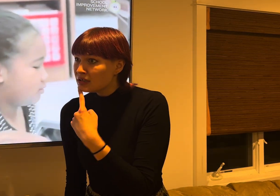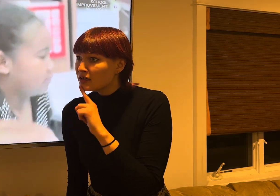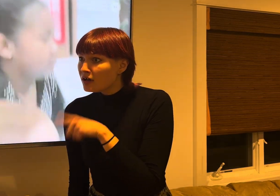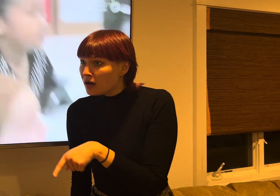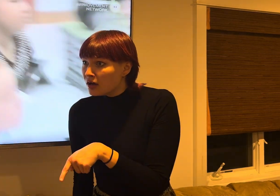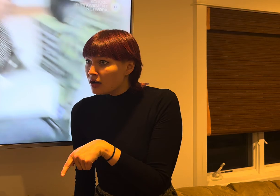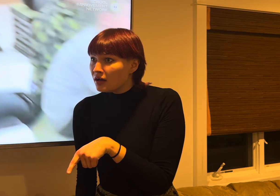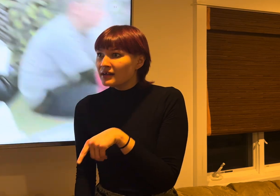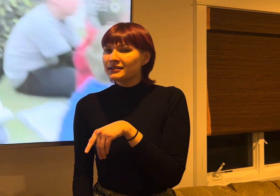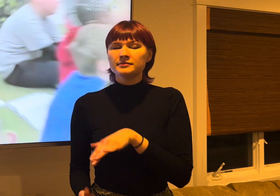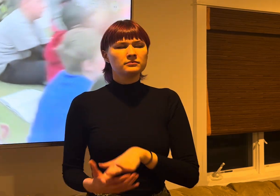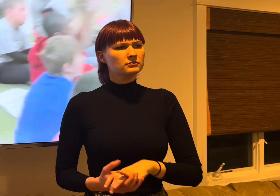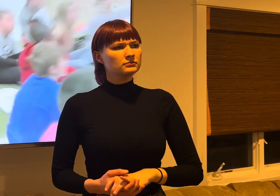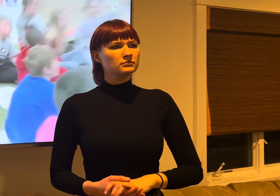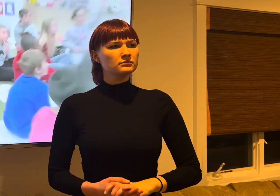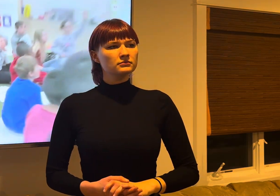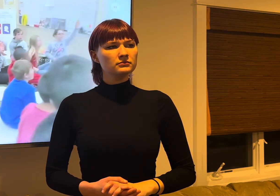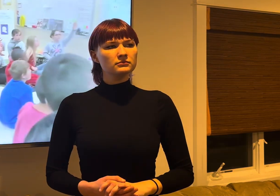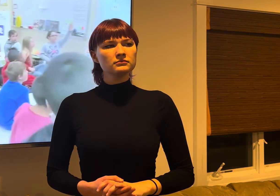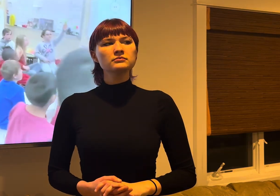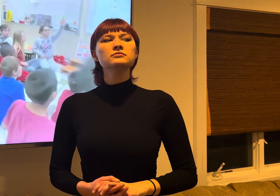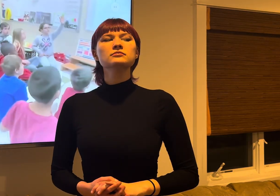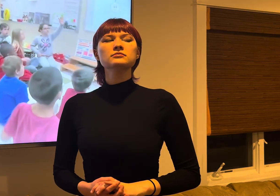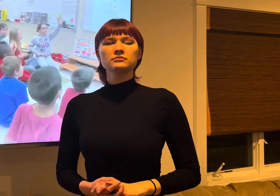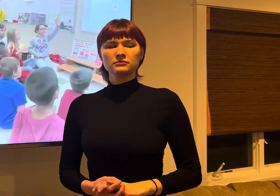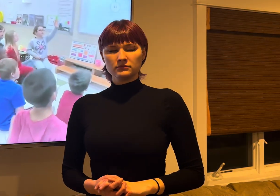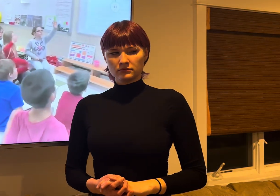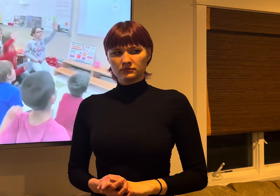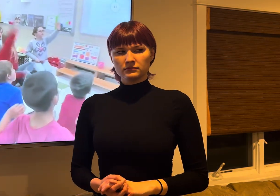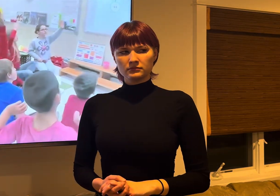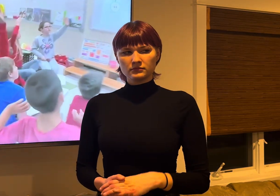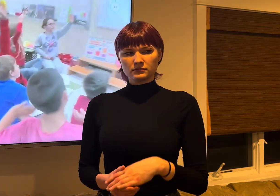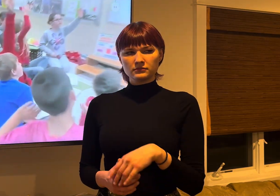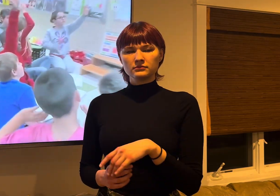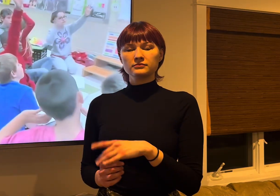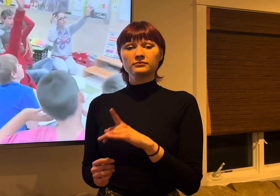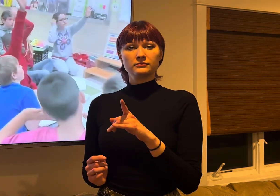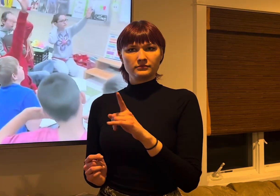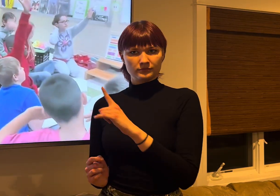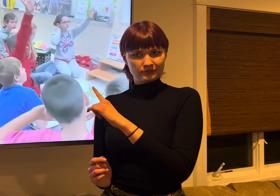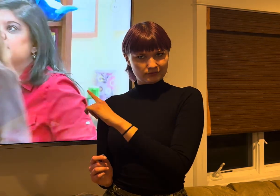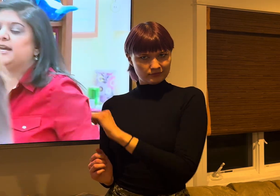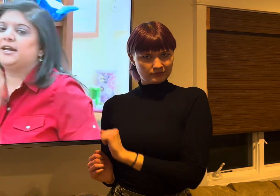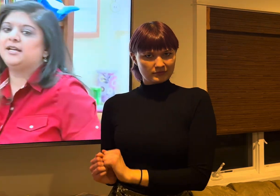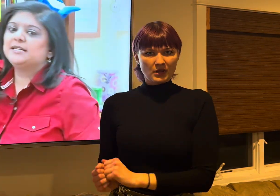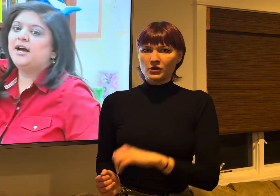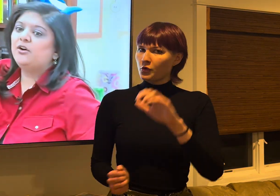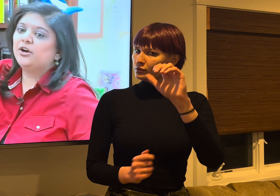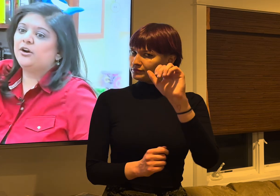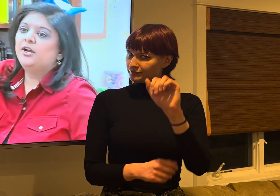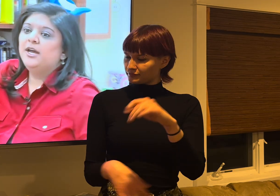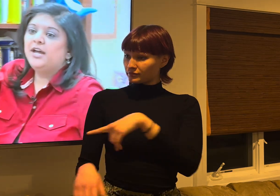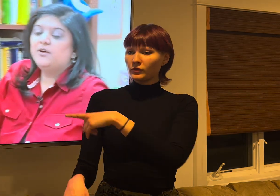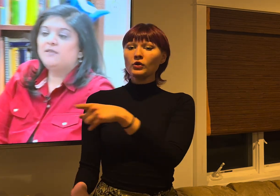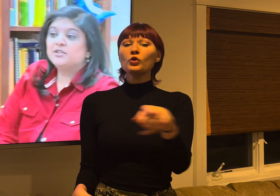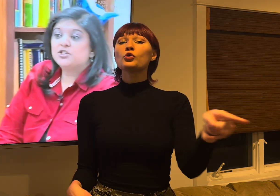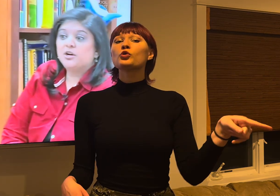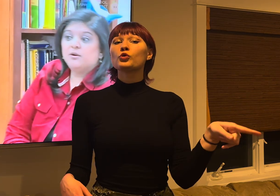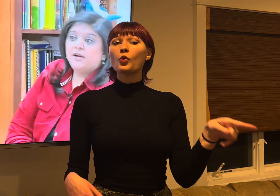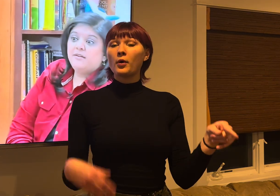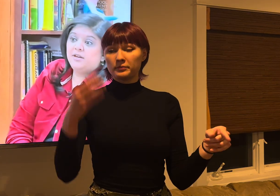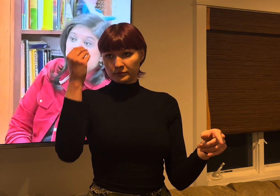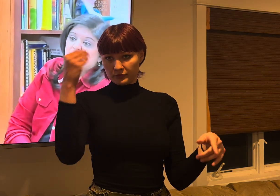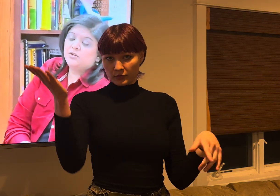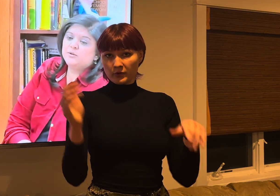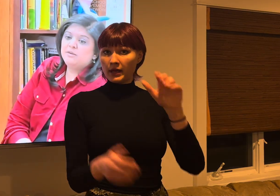Who can share an annotation that Anna should make? Let's have Anna drive, and who can share? I want you to talk to Anna and tell her, and you have to